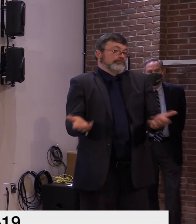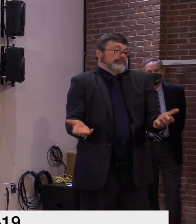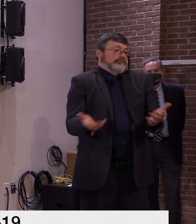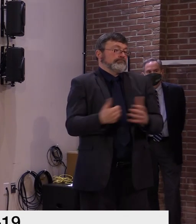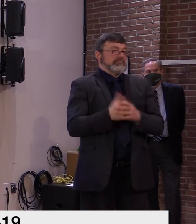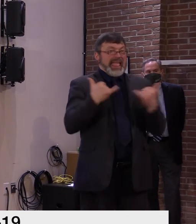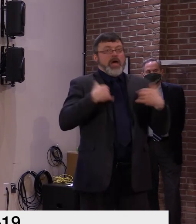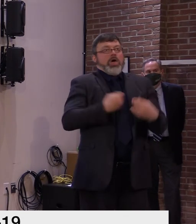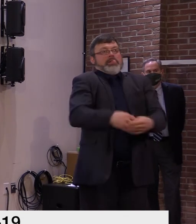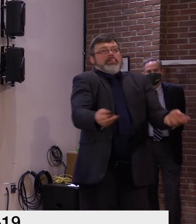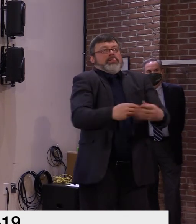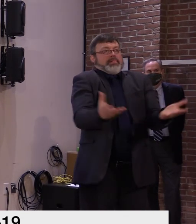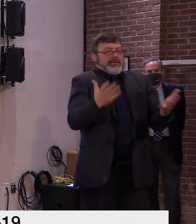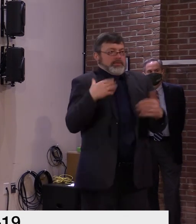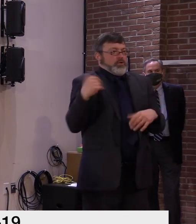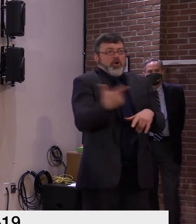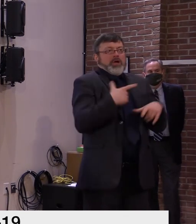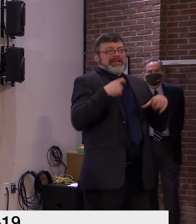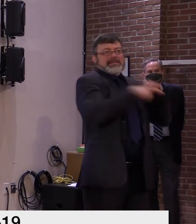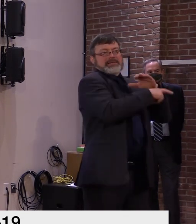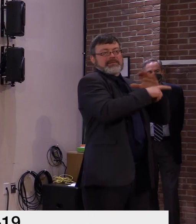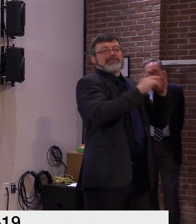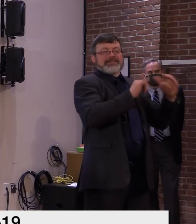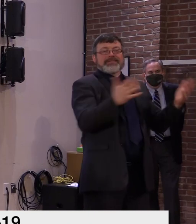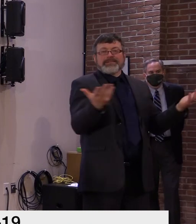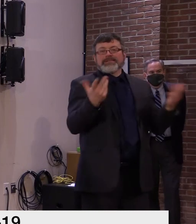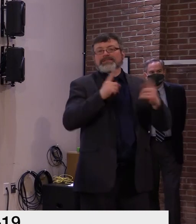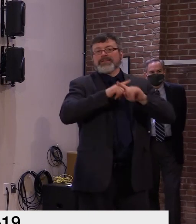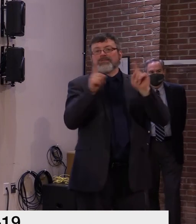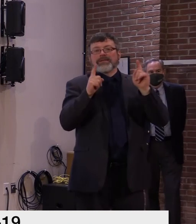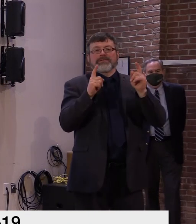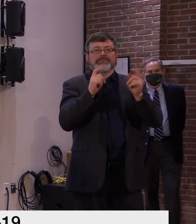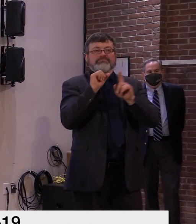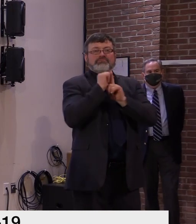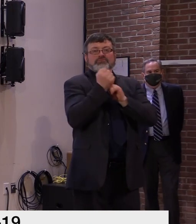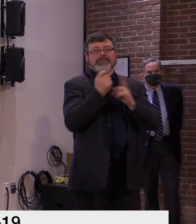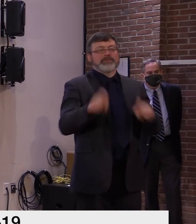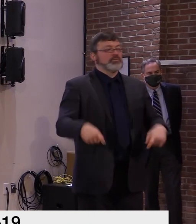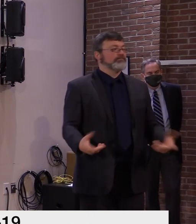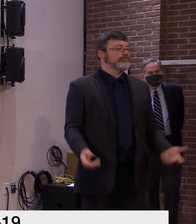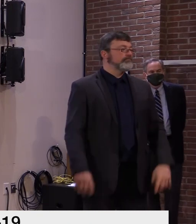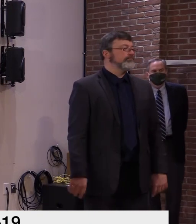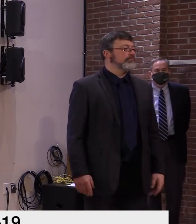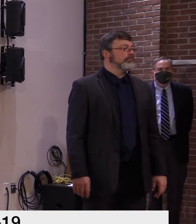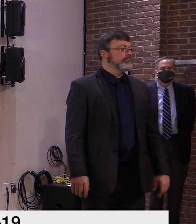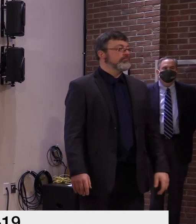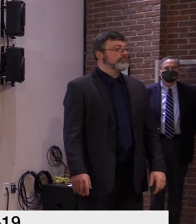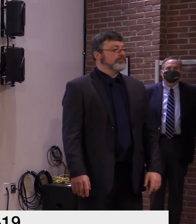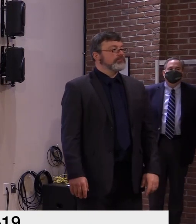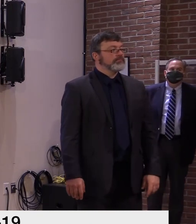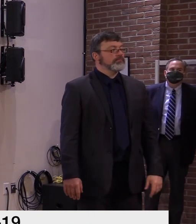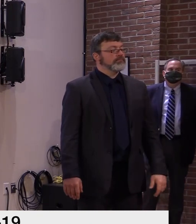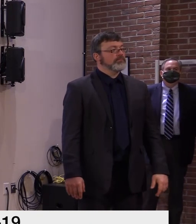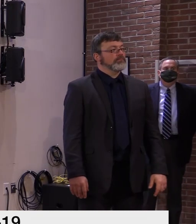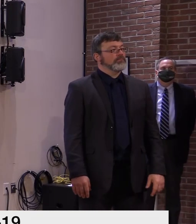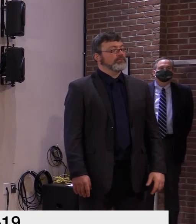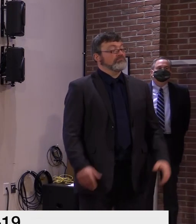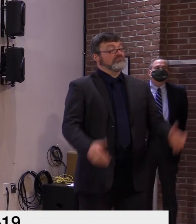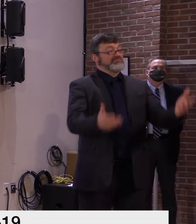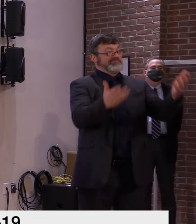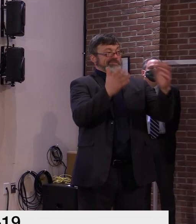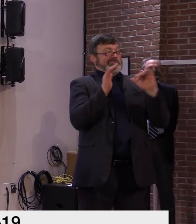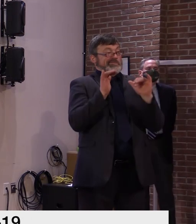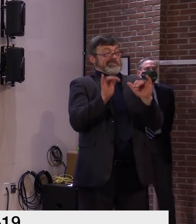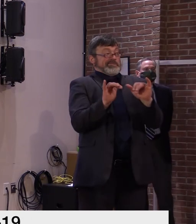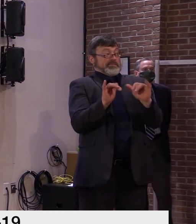programs. Do I think that there will be more qualifications that will be applied to the program